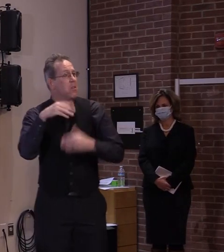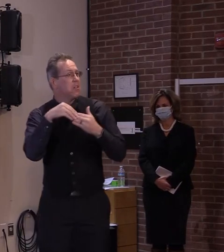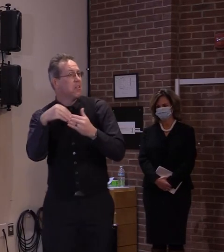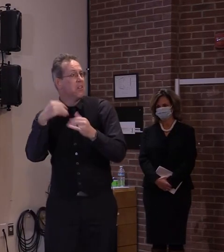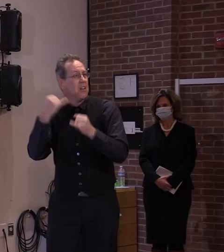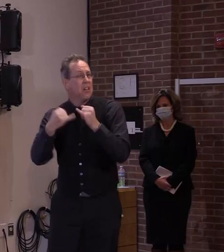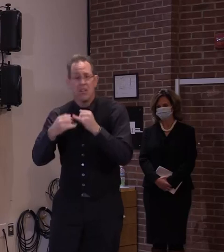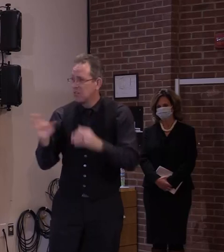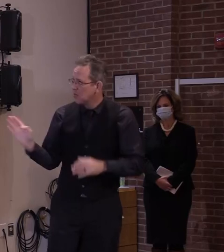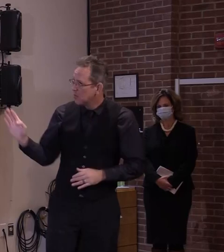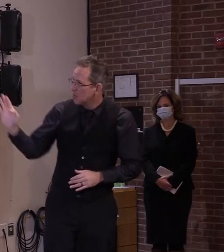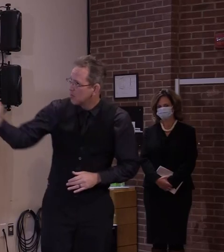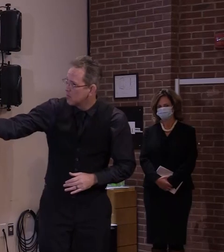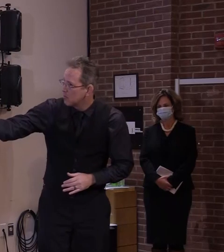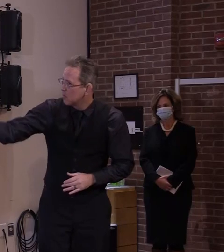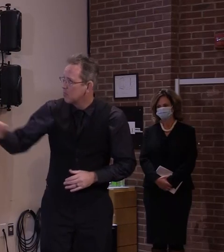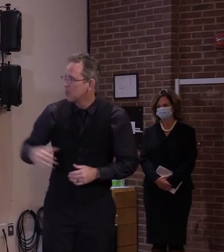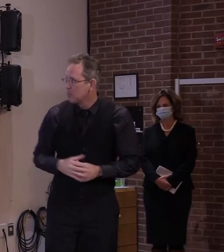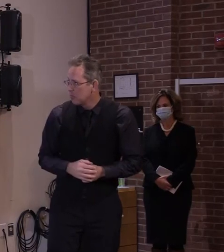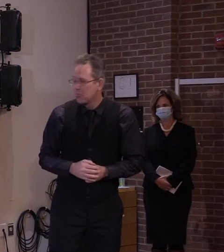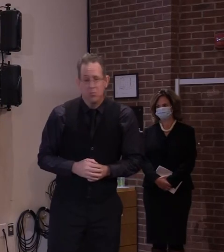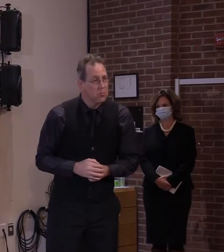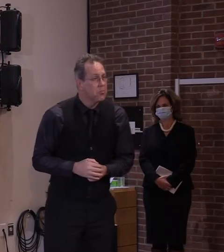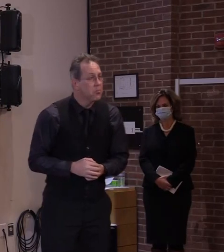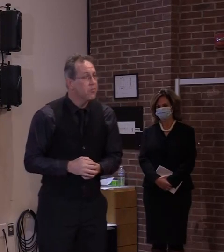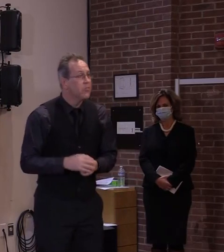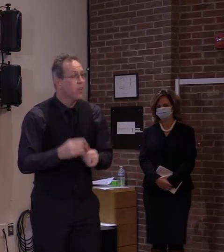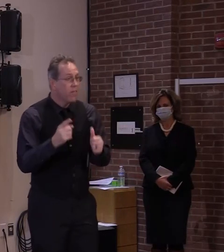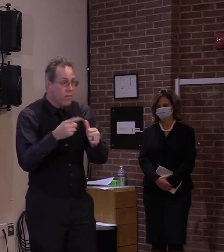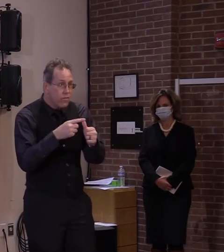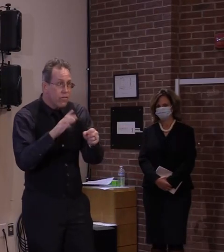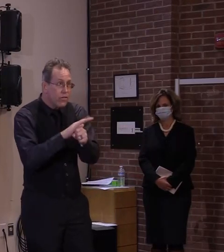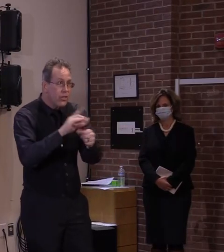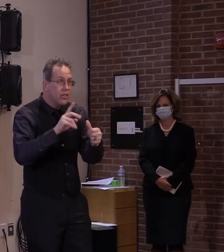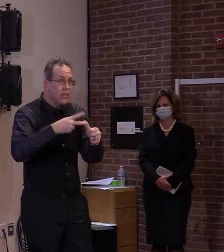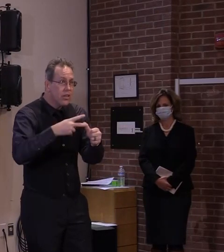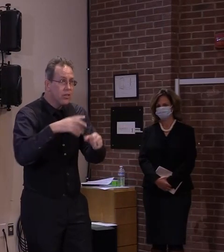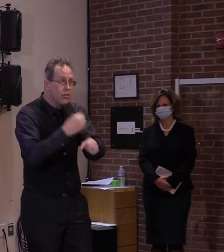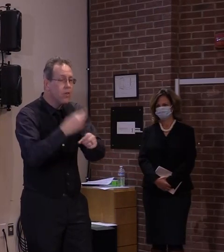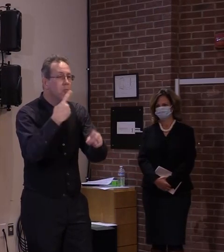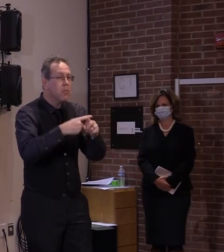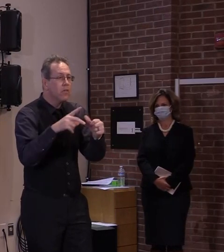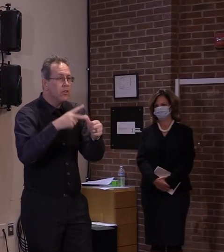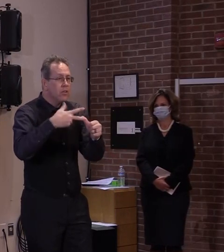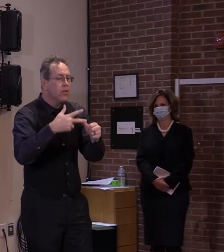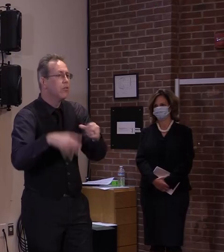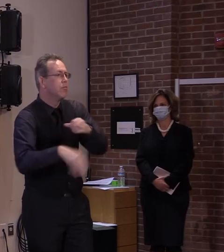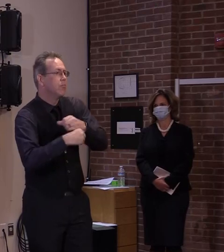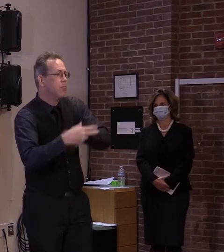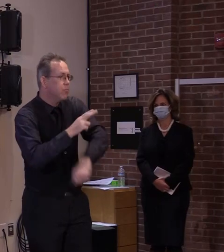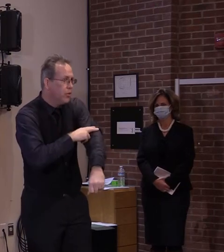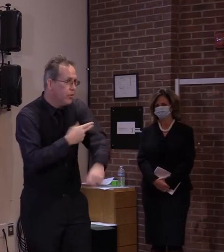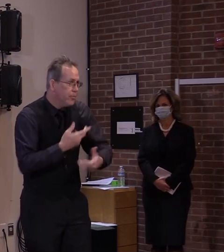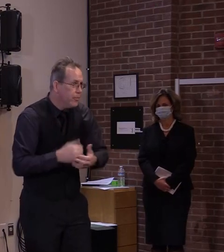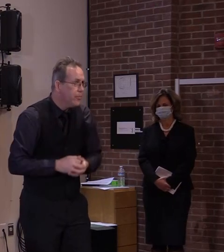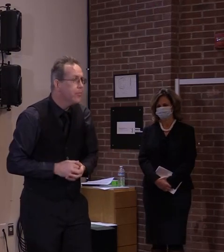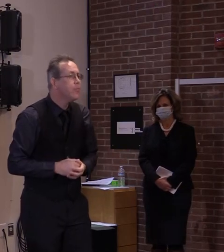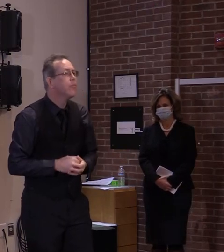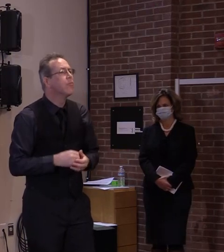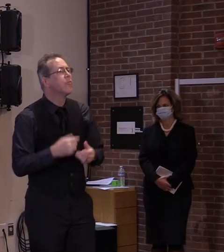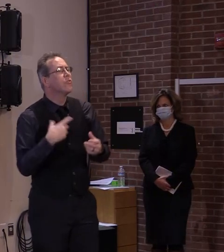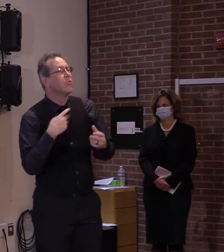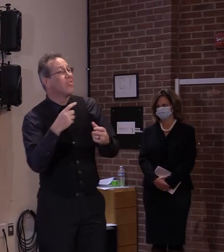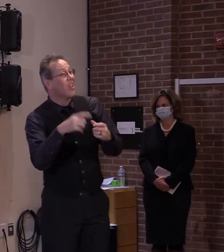and 37% fully vaccinated. And then the booster shot, which of course we've been emphasizing today, continuing to make